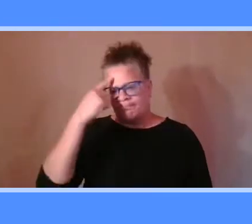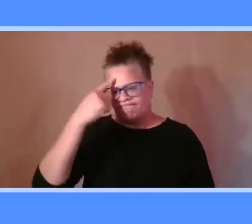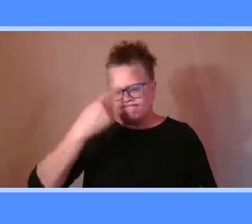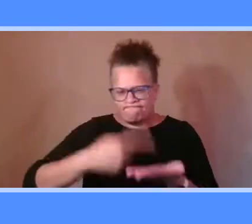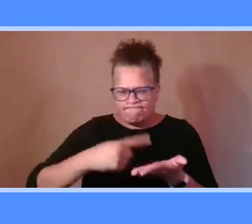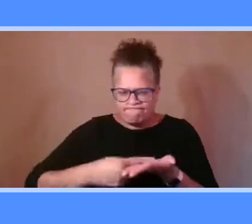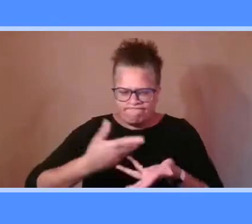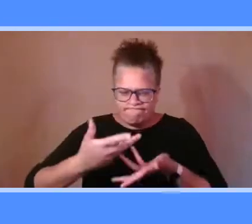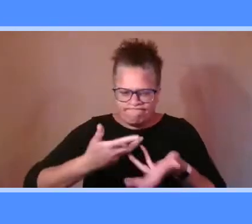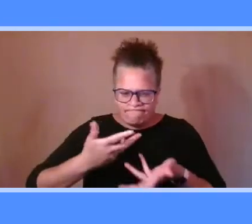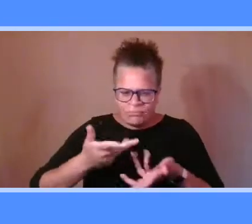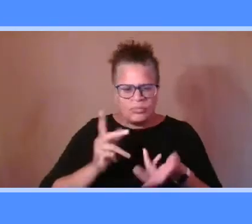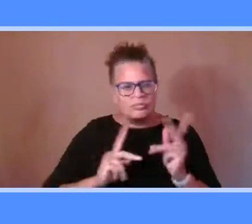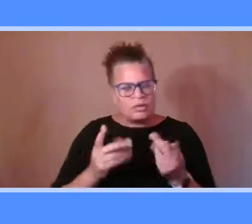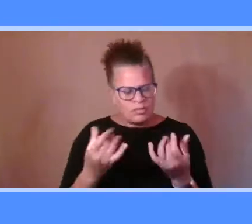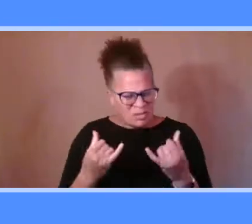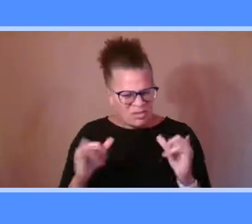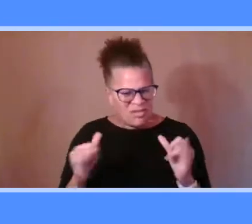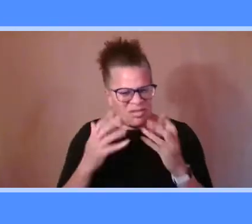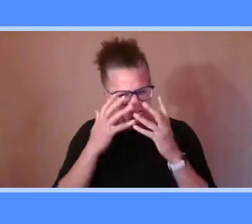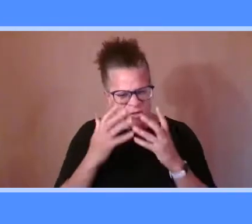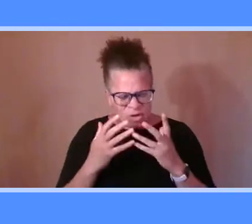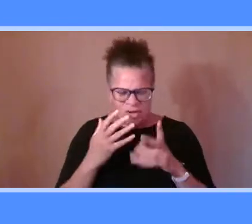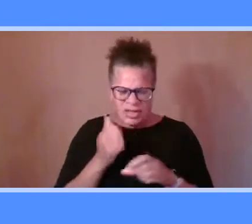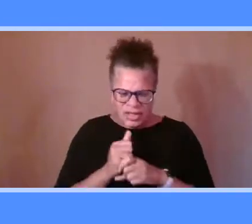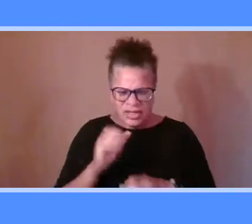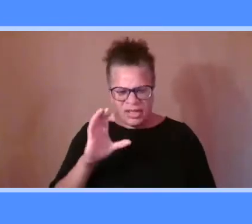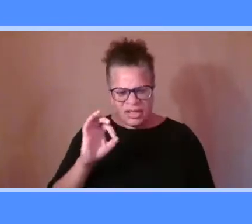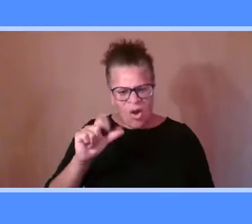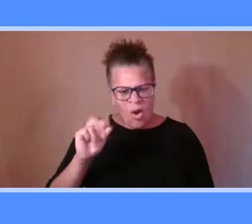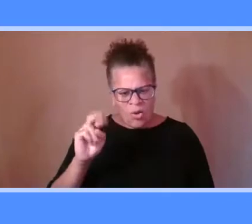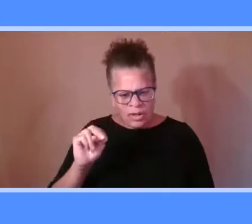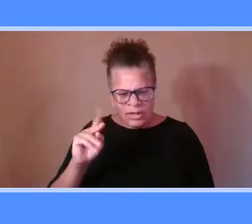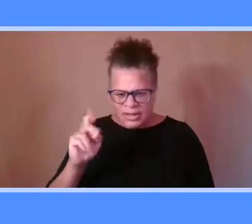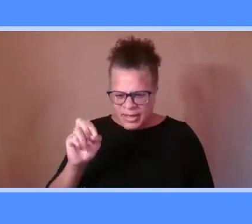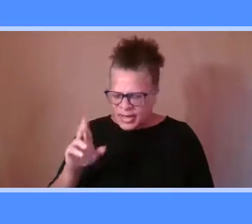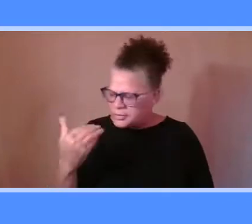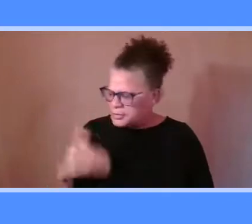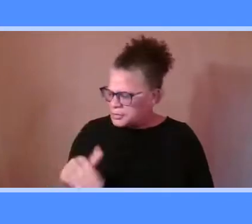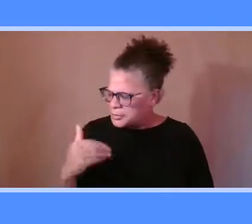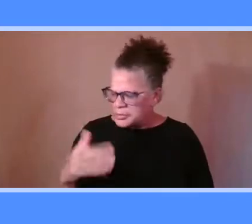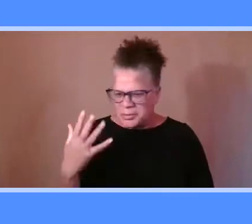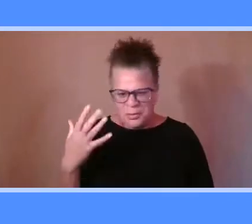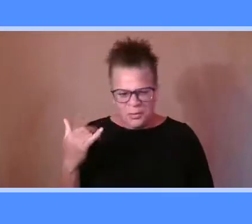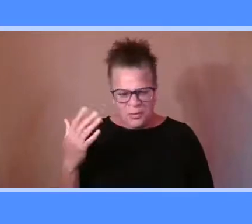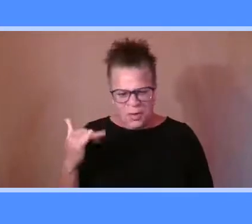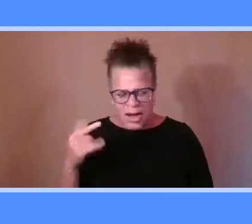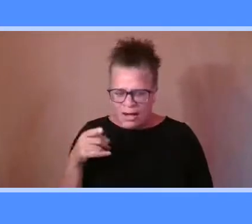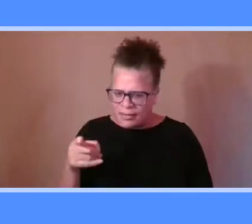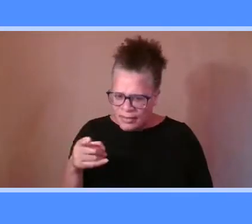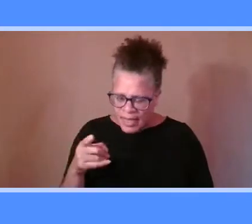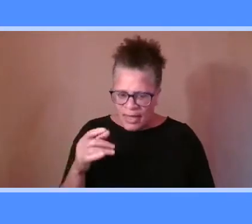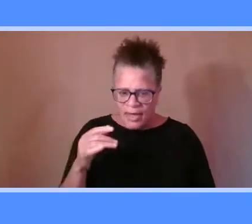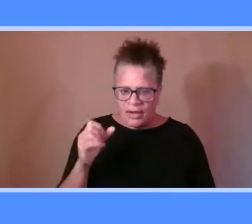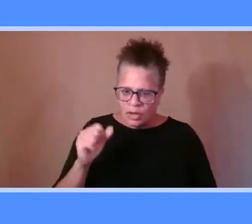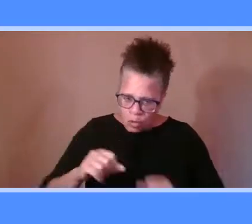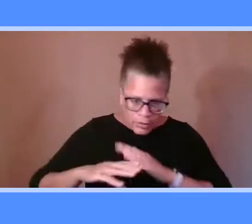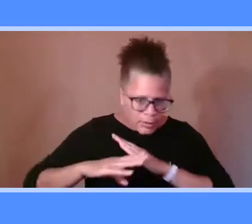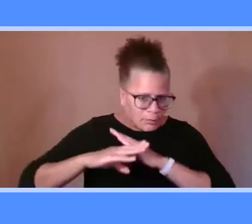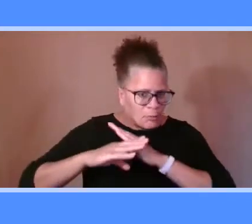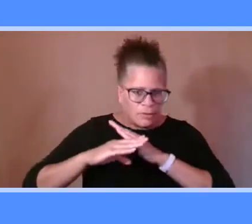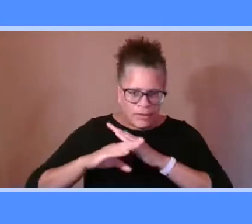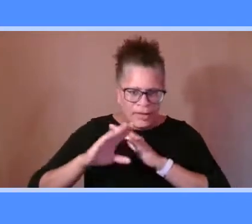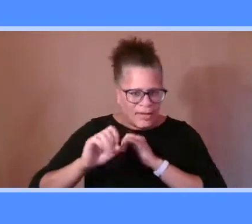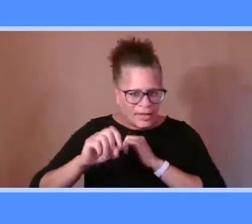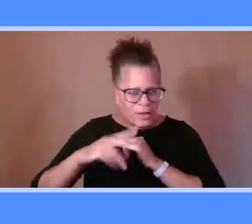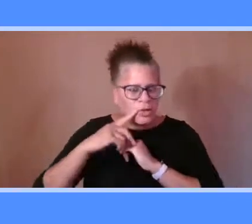that, people are still unfortunately getting colon cancer because it's really one of the most preventable